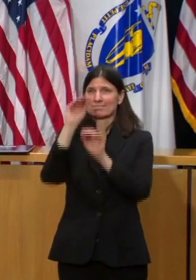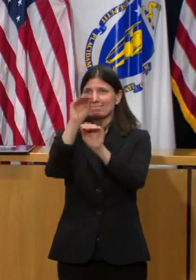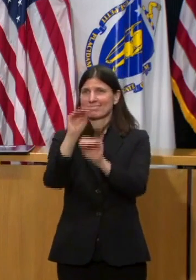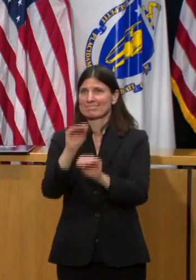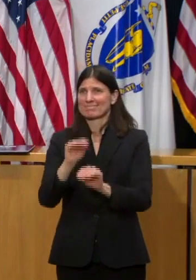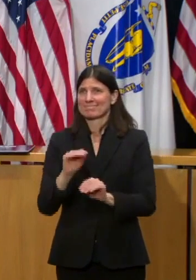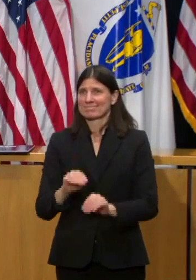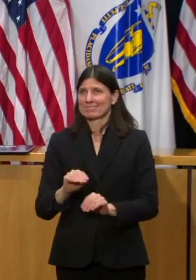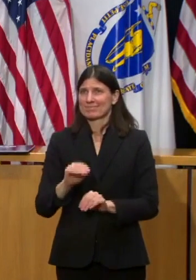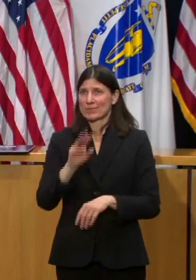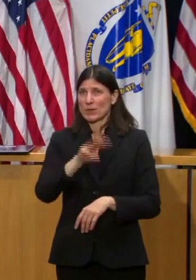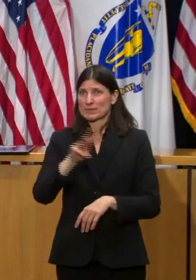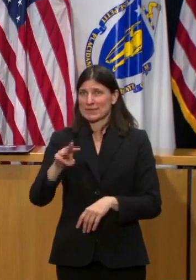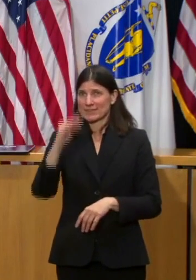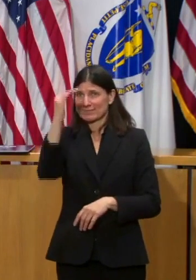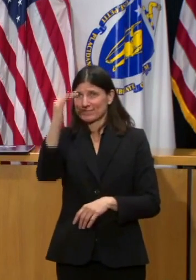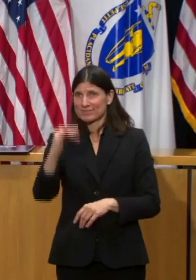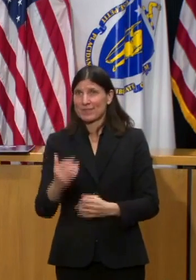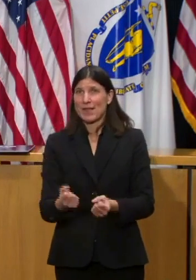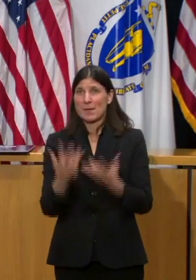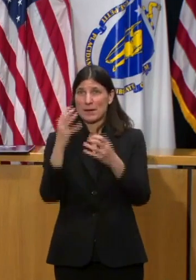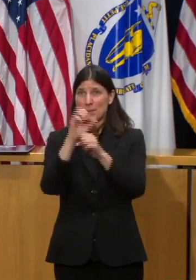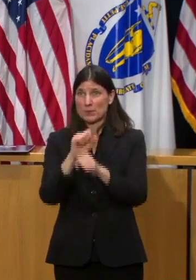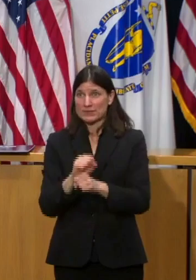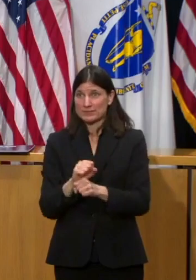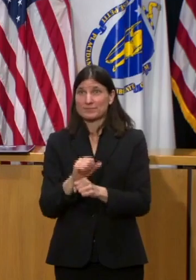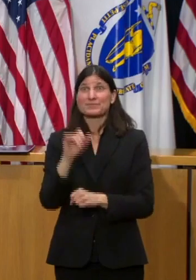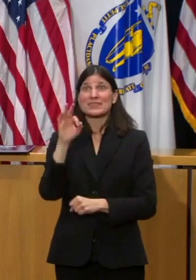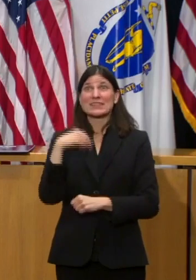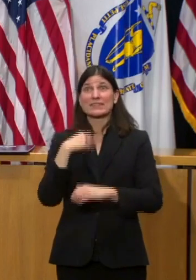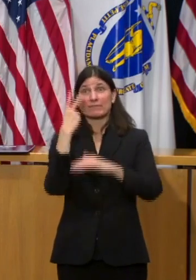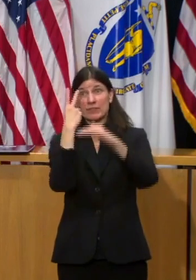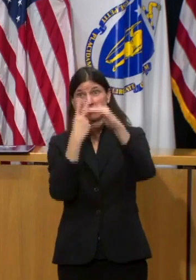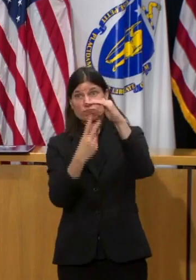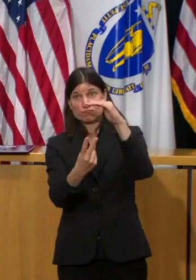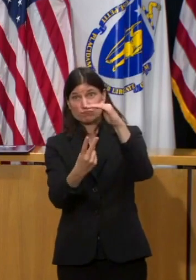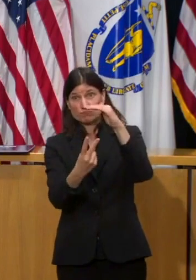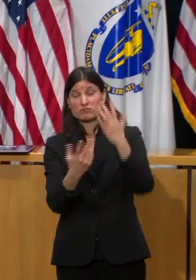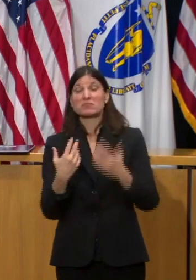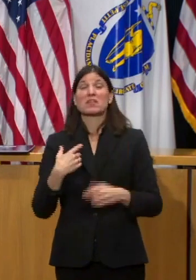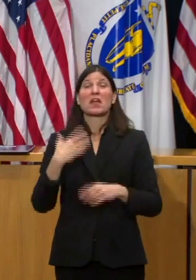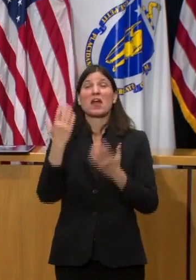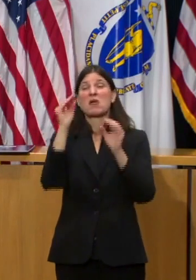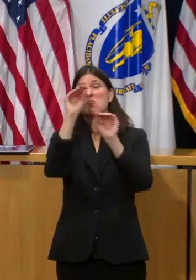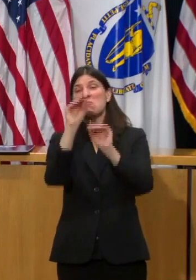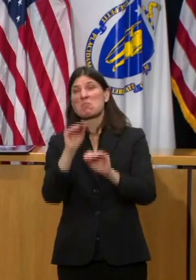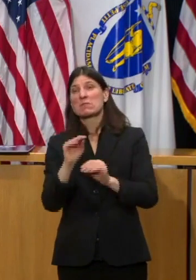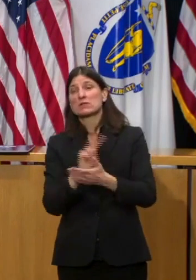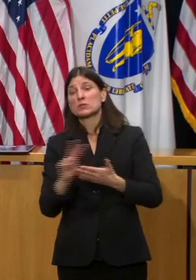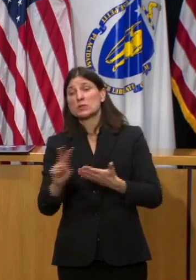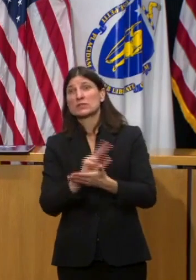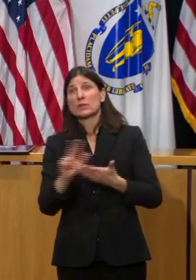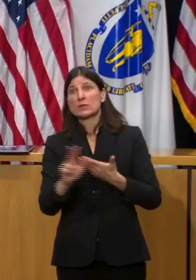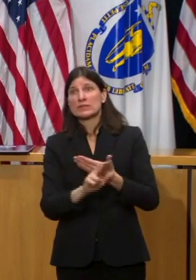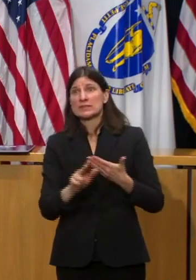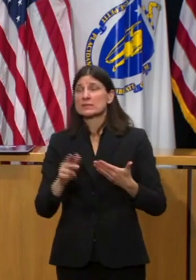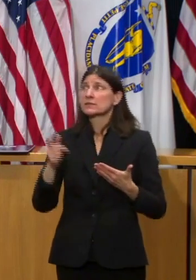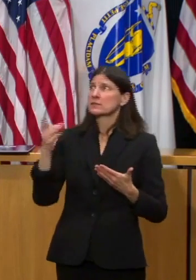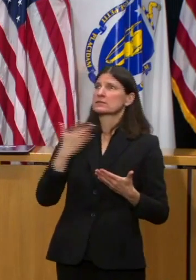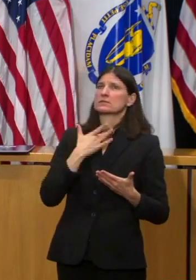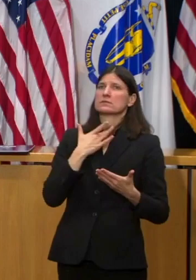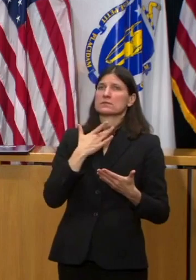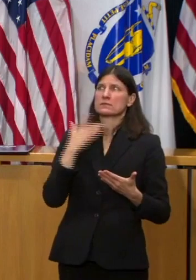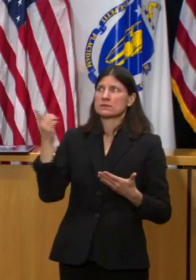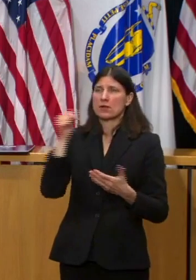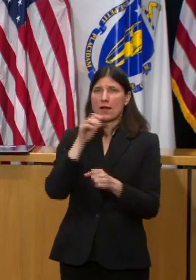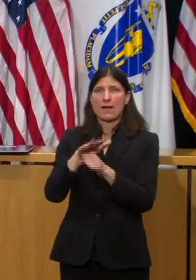could basically distribute a bunch of it out and tell people, you're not going to get any less than this. And you could put 75% of it out there and say, that's hard and